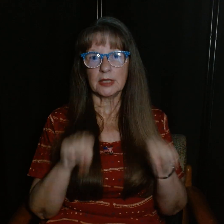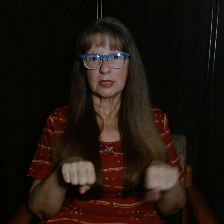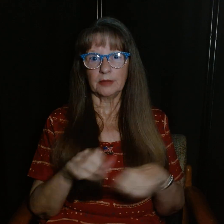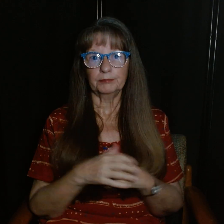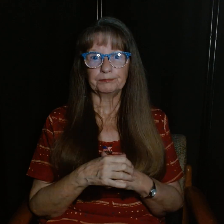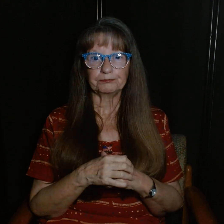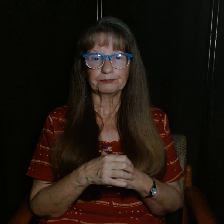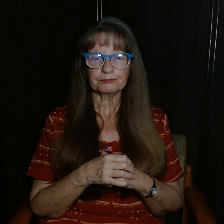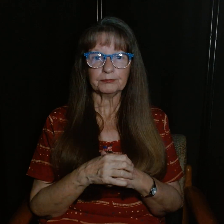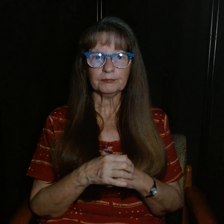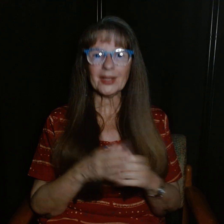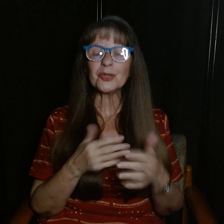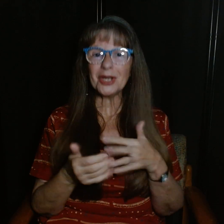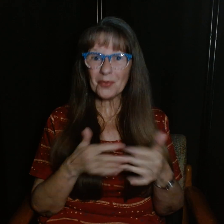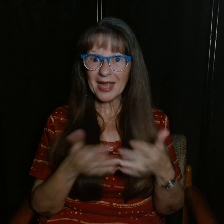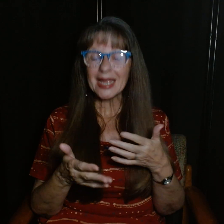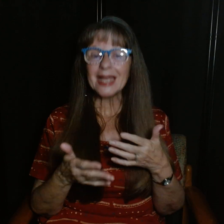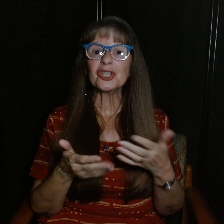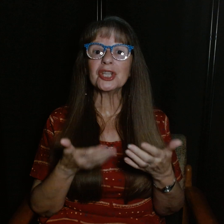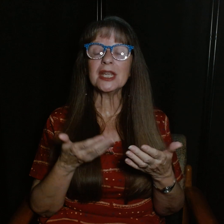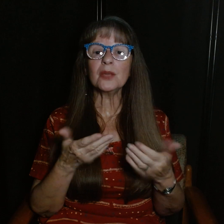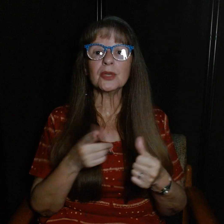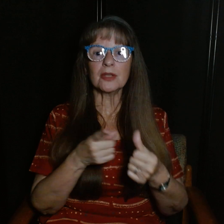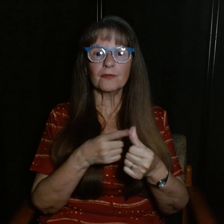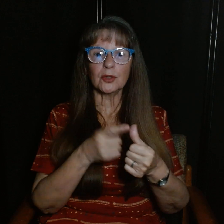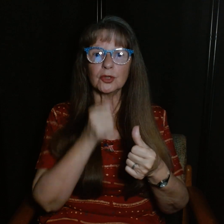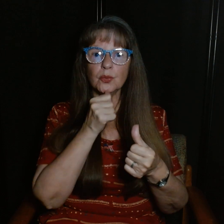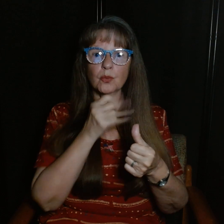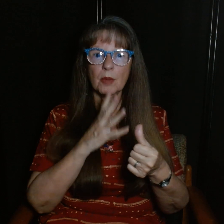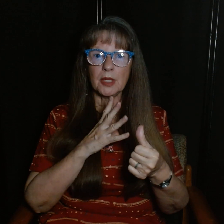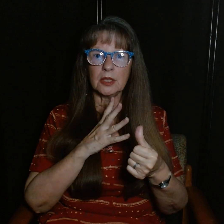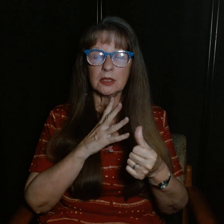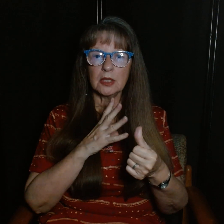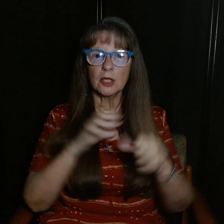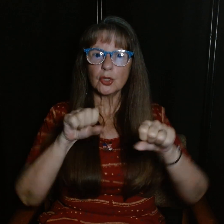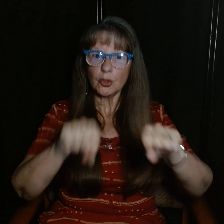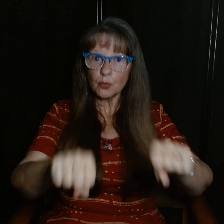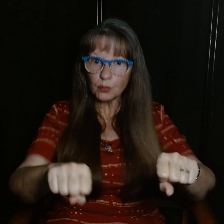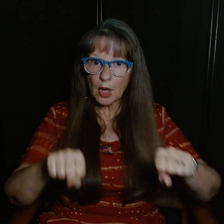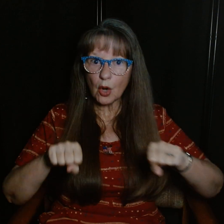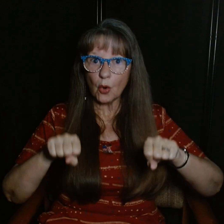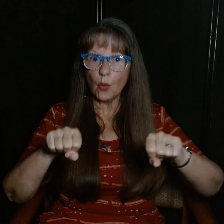system. So, anyway, she was the first woman to row